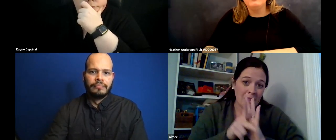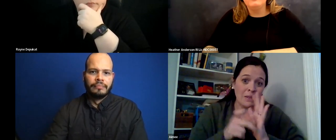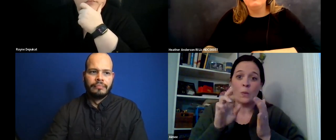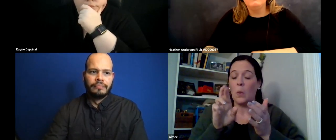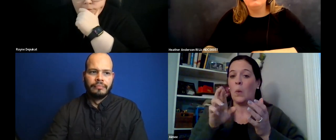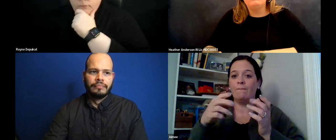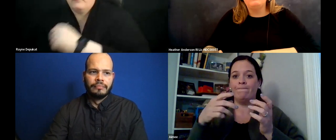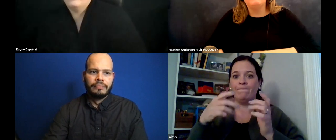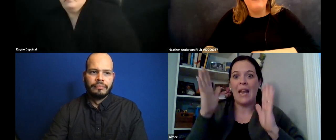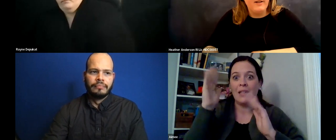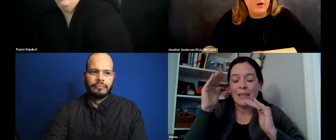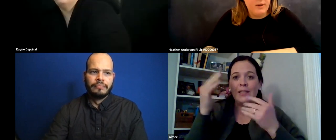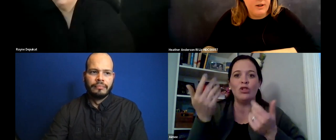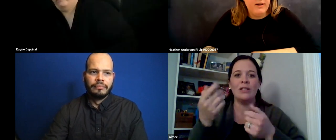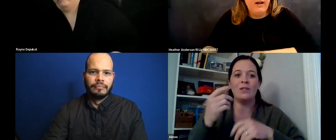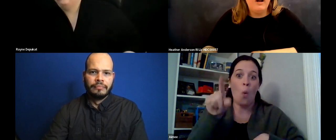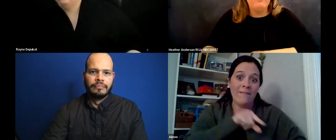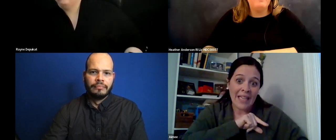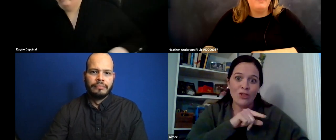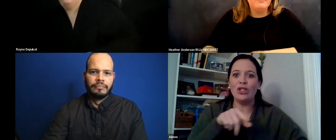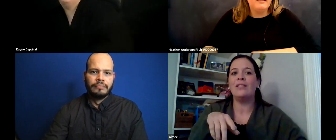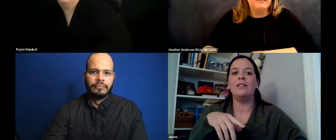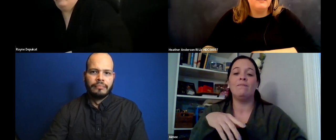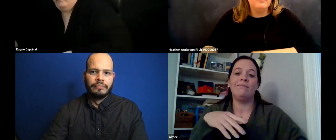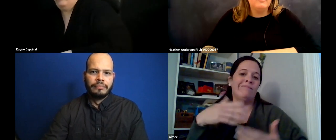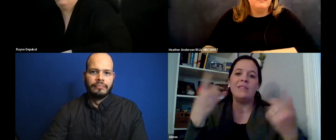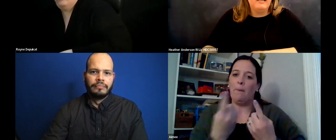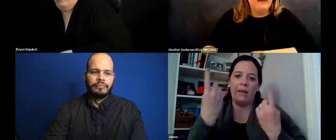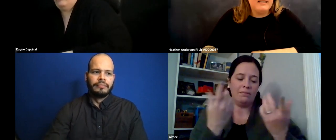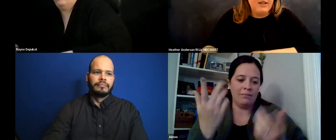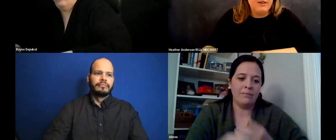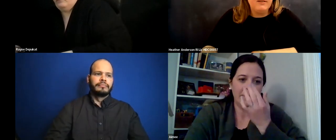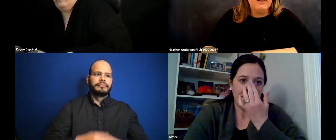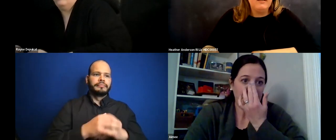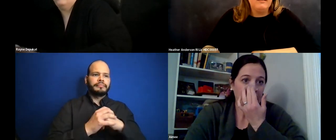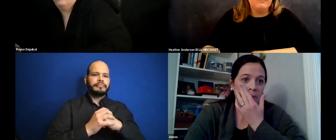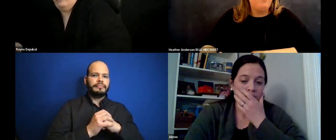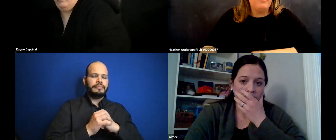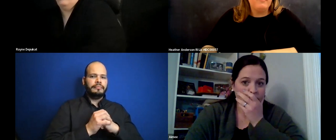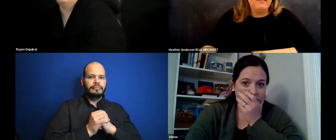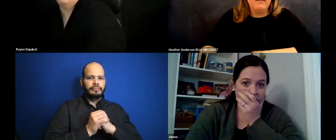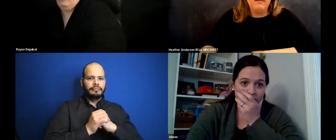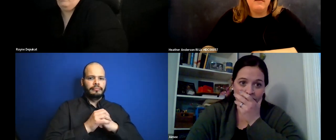the qualified interpreter? Are there any policies, expectations, something?